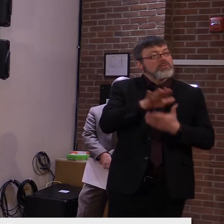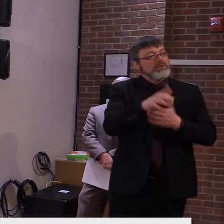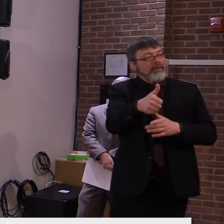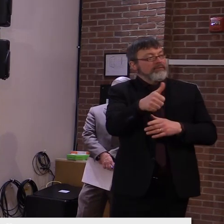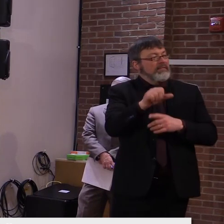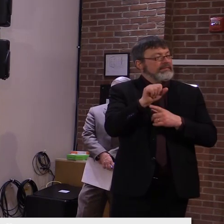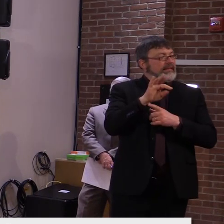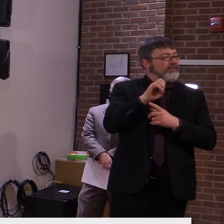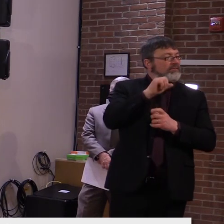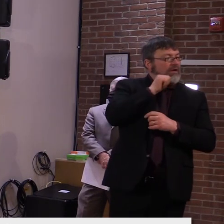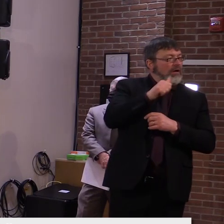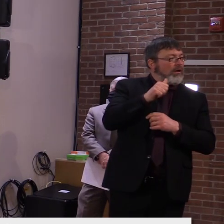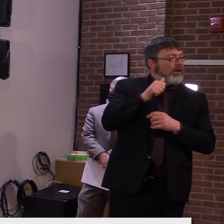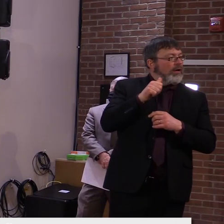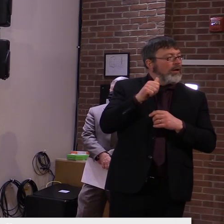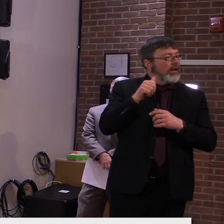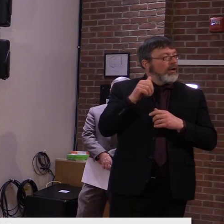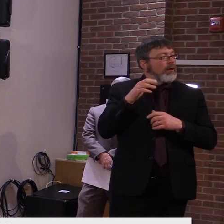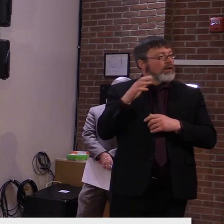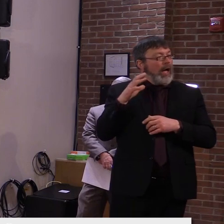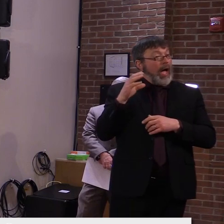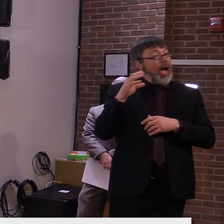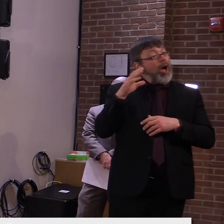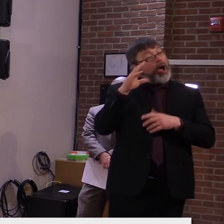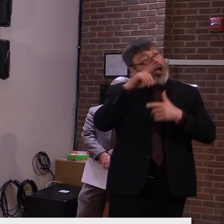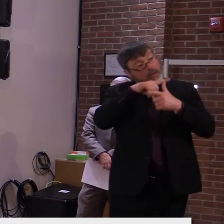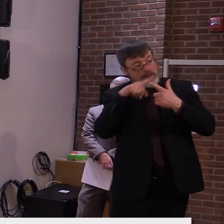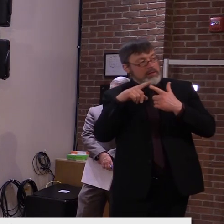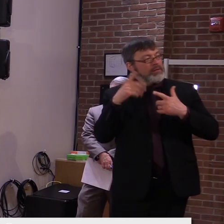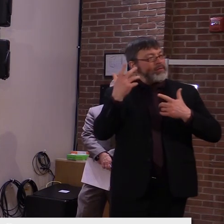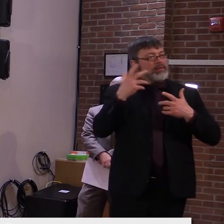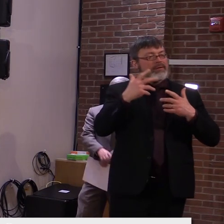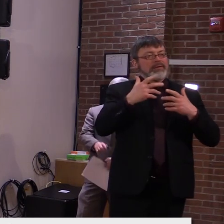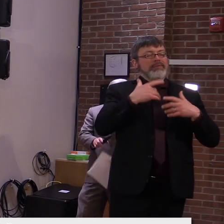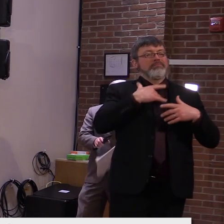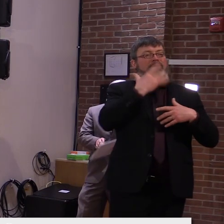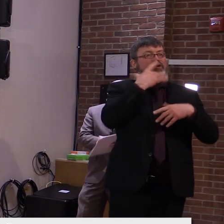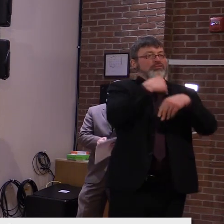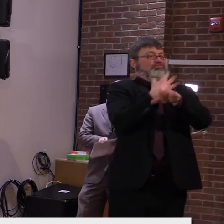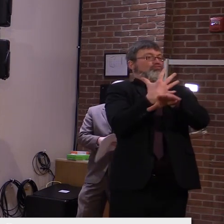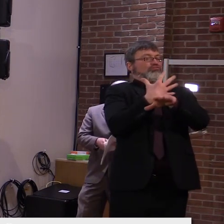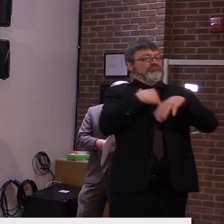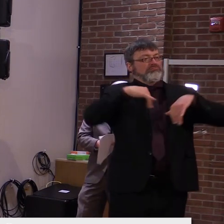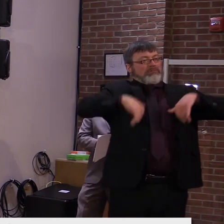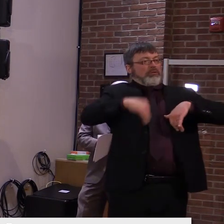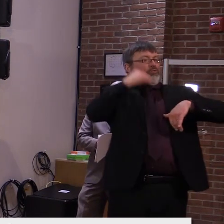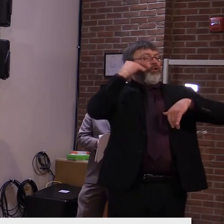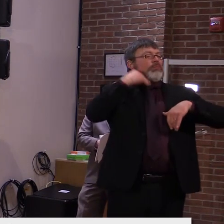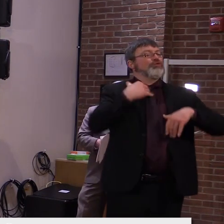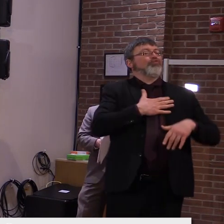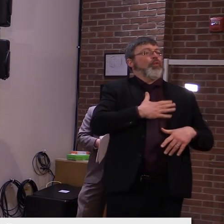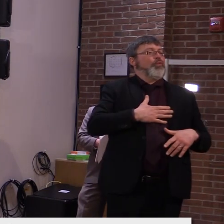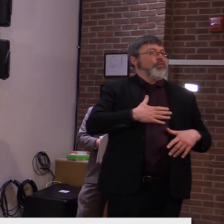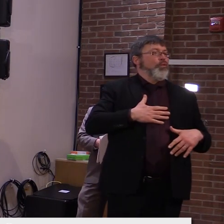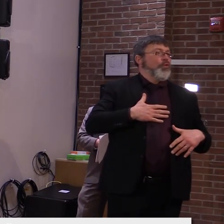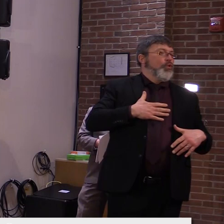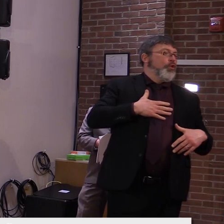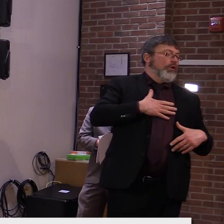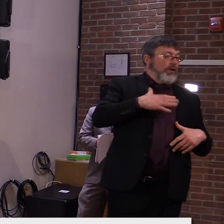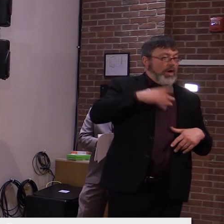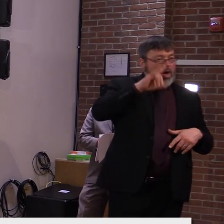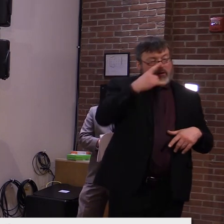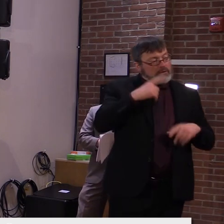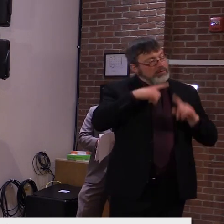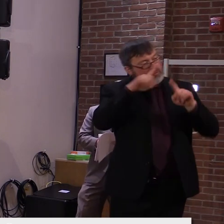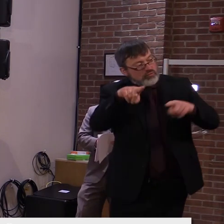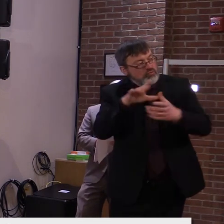the district, or can state in some way ensure that students, no matter which district they're in, have equal quality of education if their district is